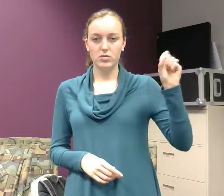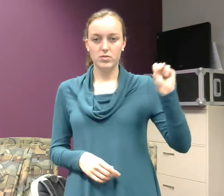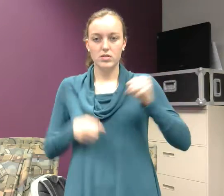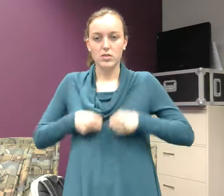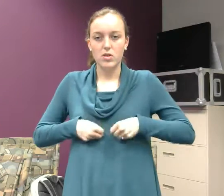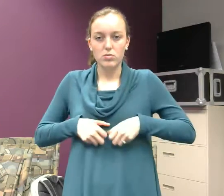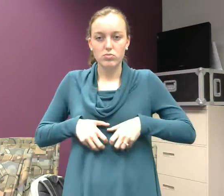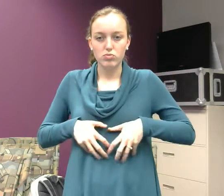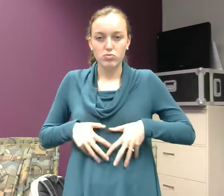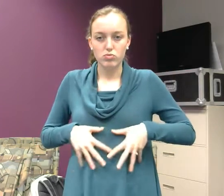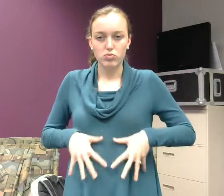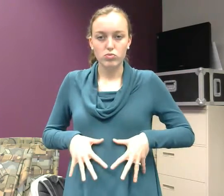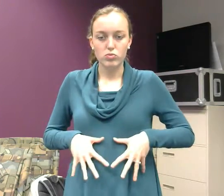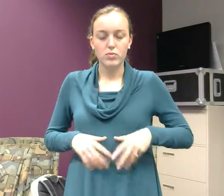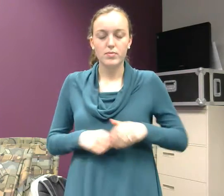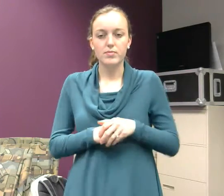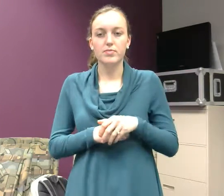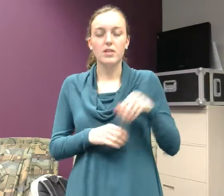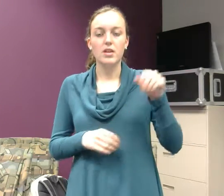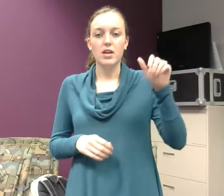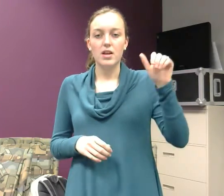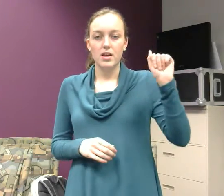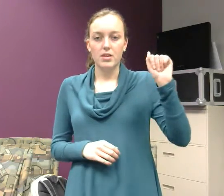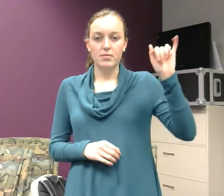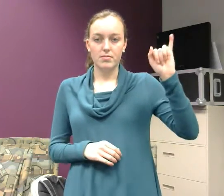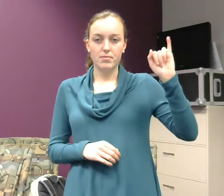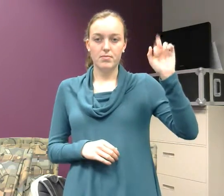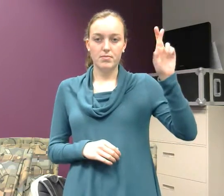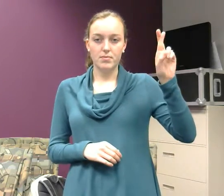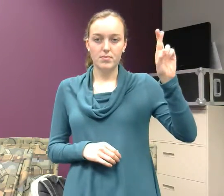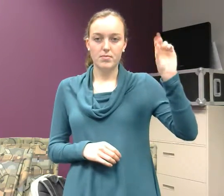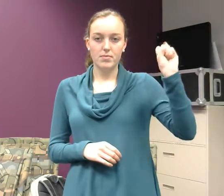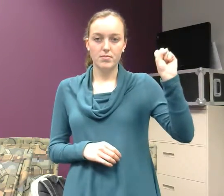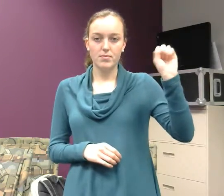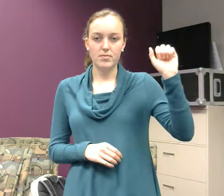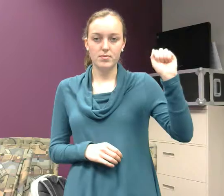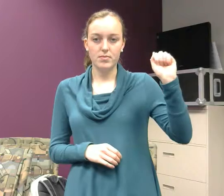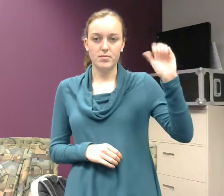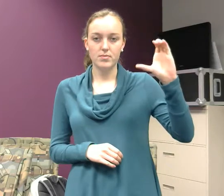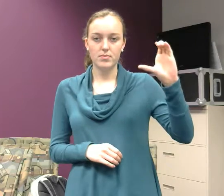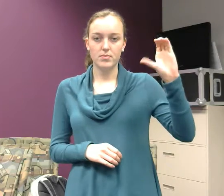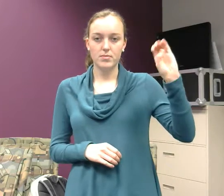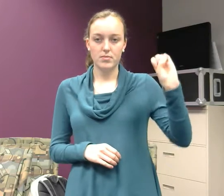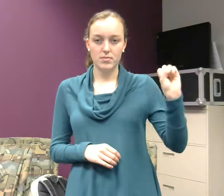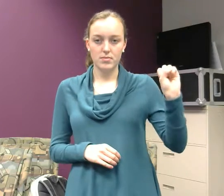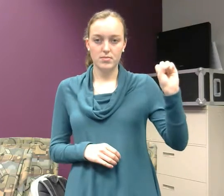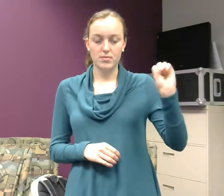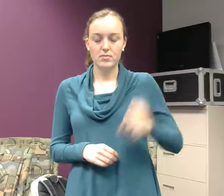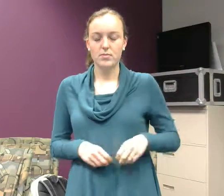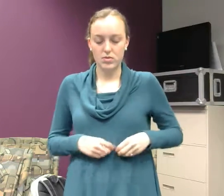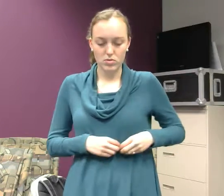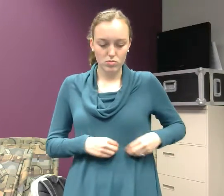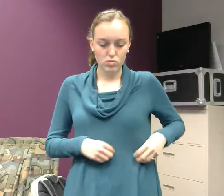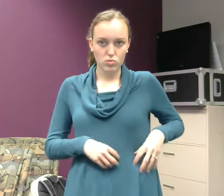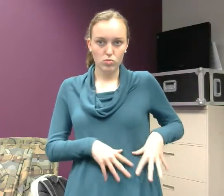sacs are surrounded by tiny little capillaries that actually have very thin walls, and the